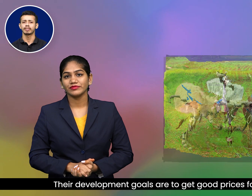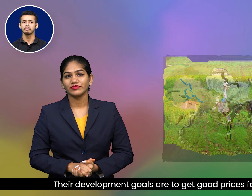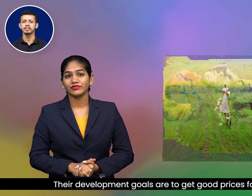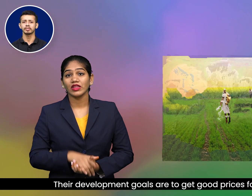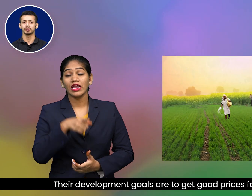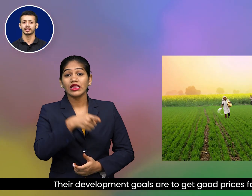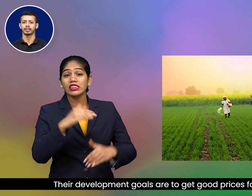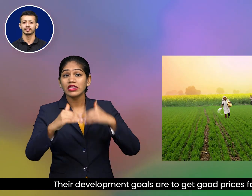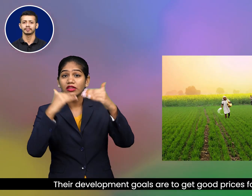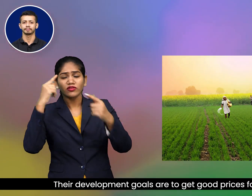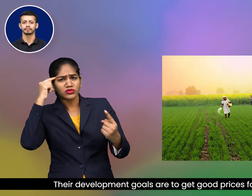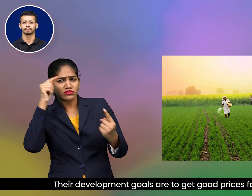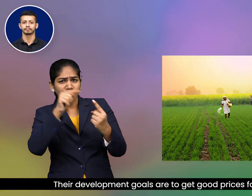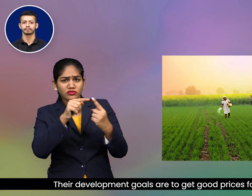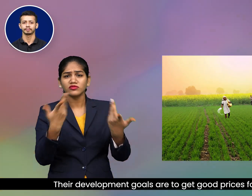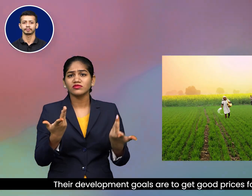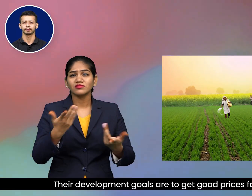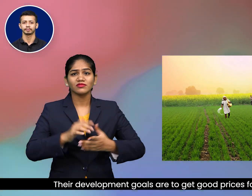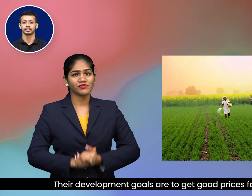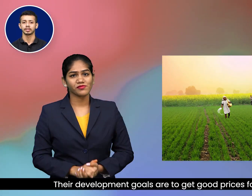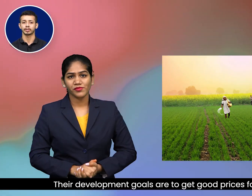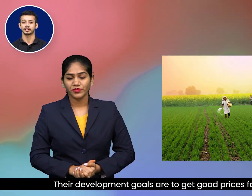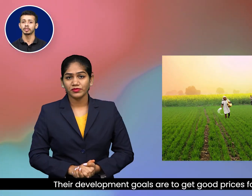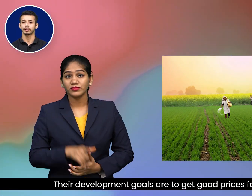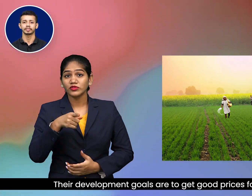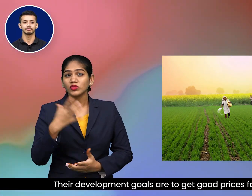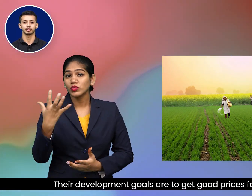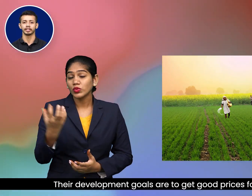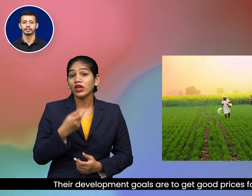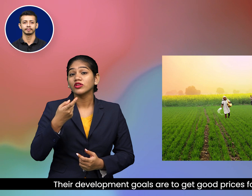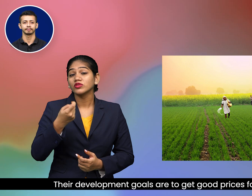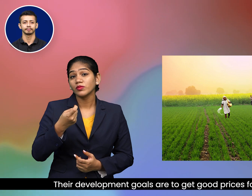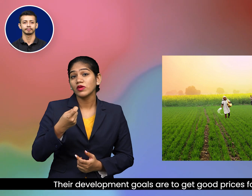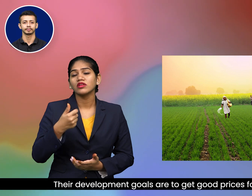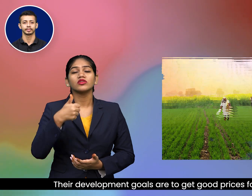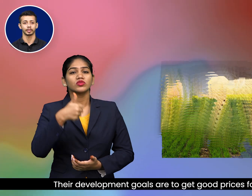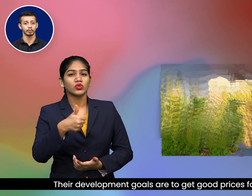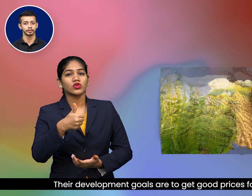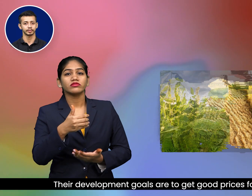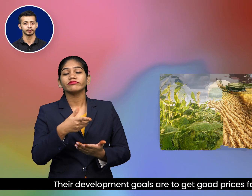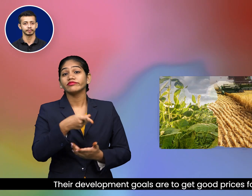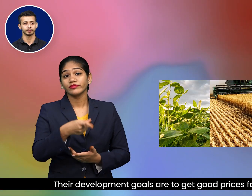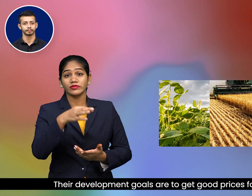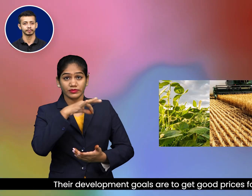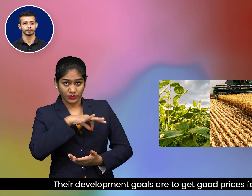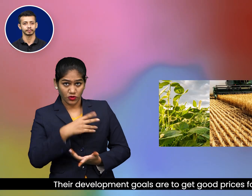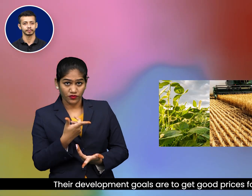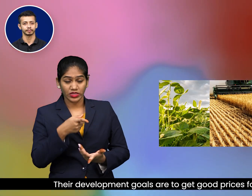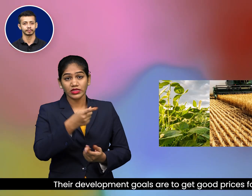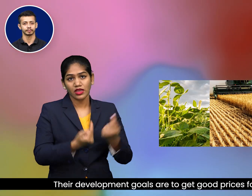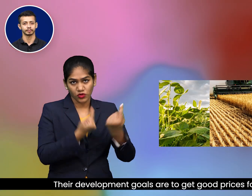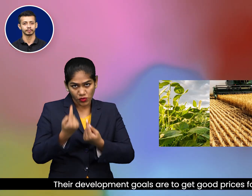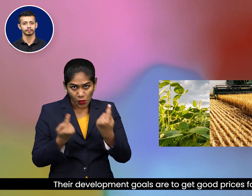The developmental goals are to get good prices for their crops